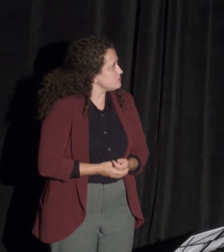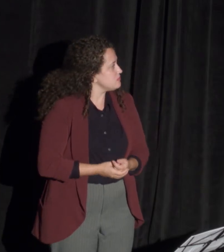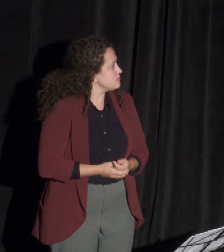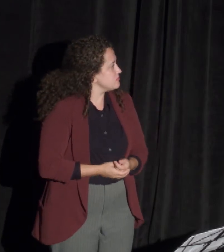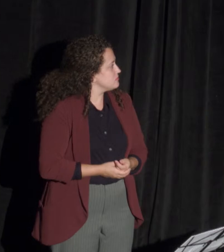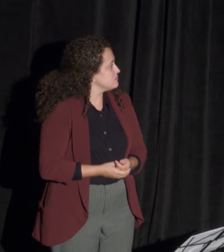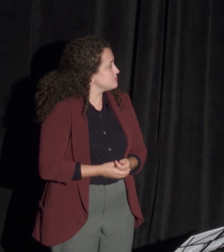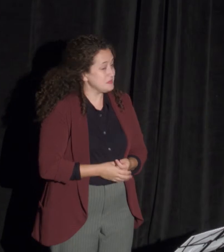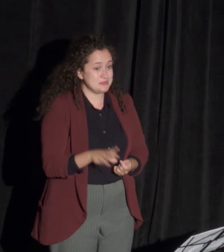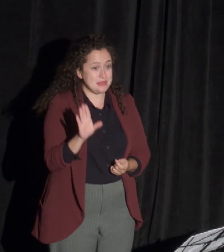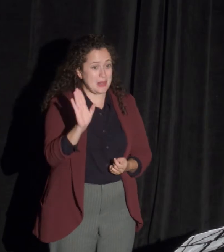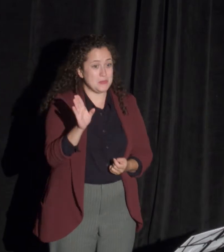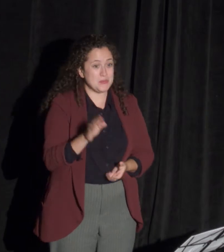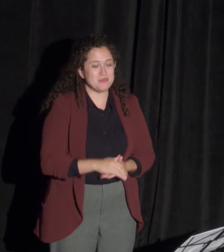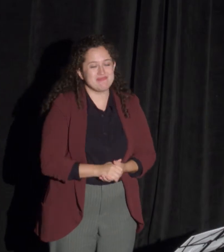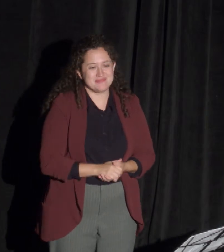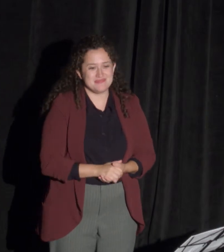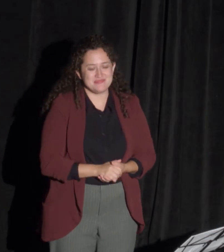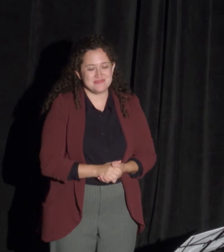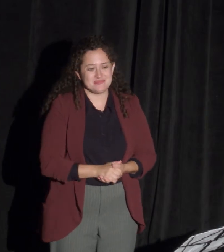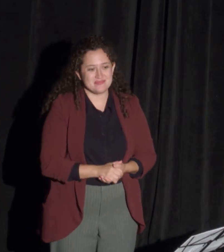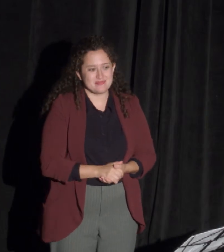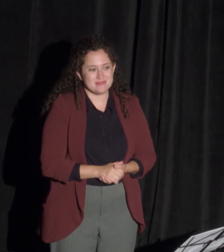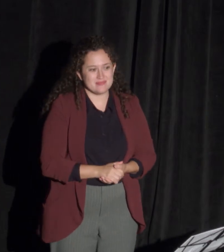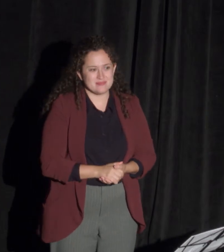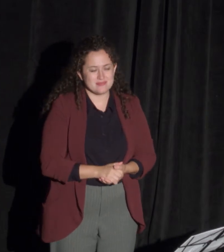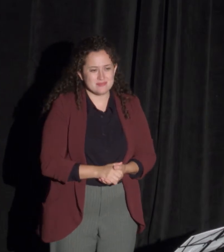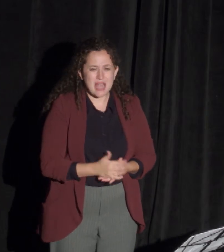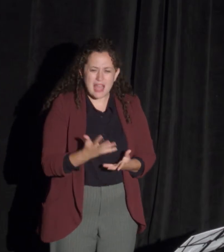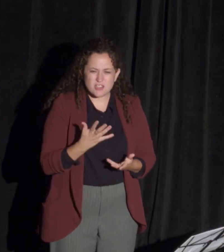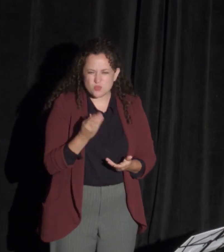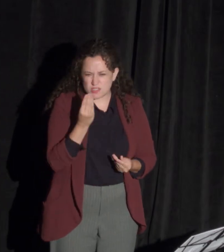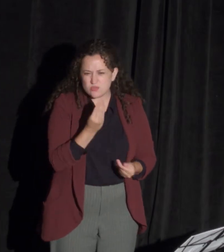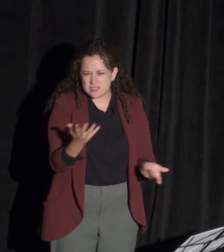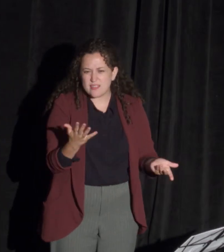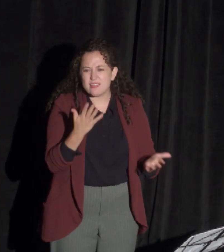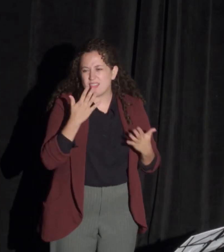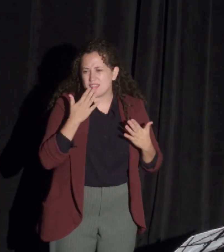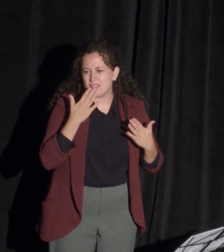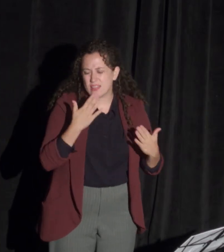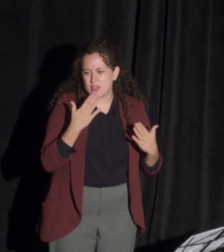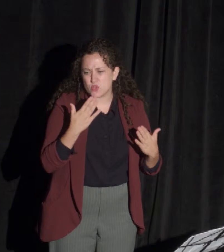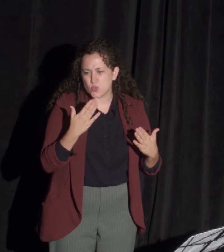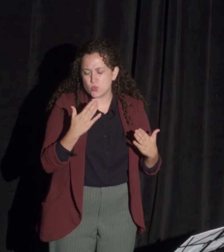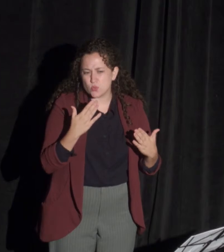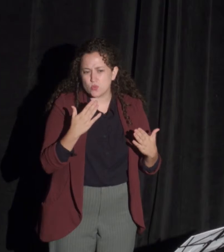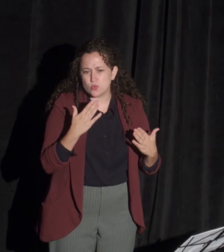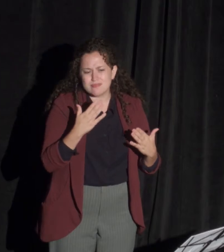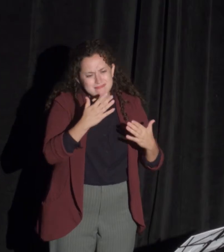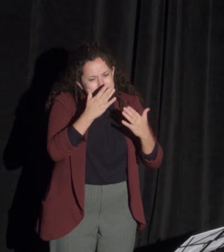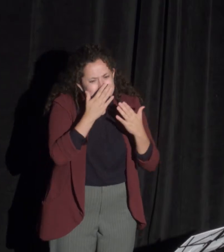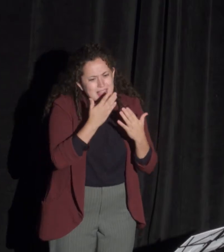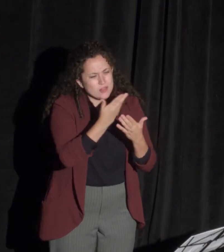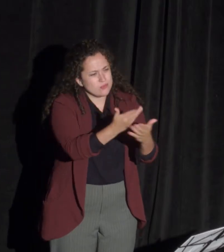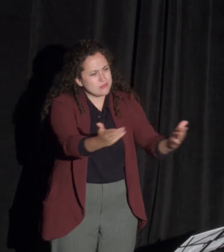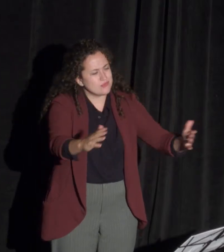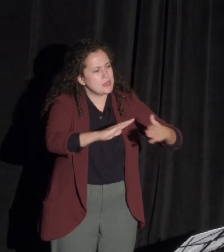Hello. I just want to say thank you to the community and everybody here. Thank